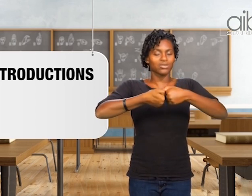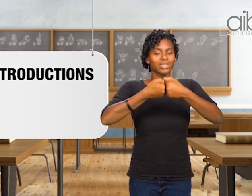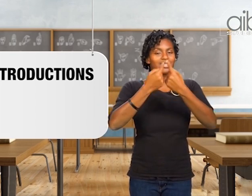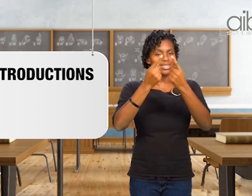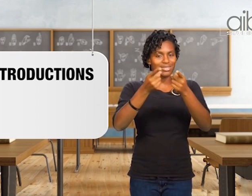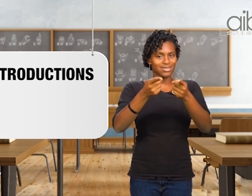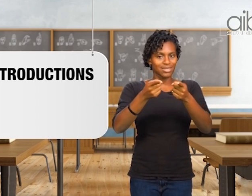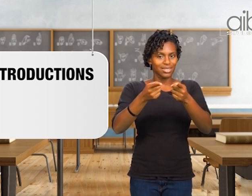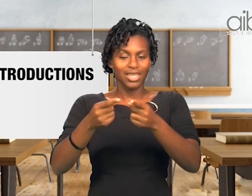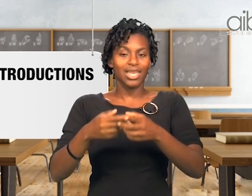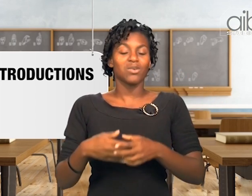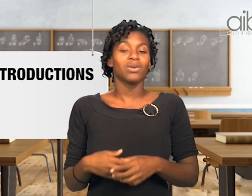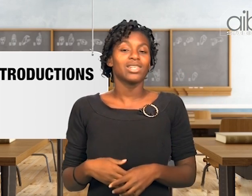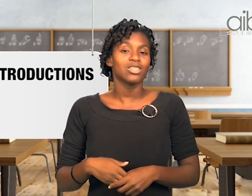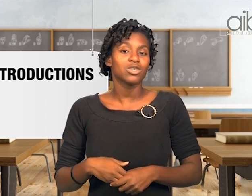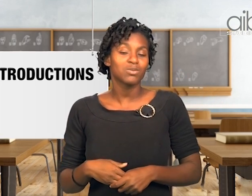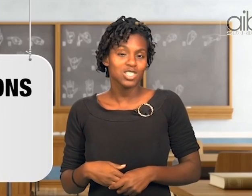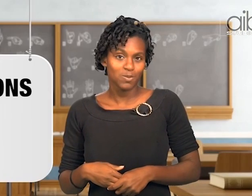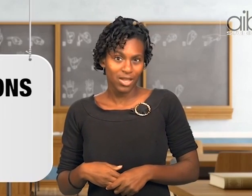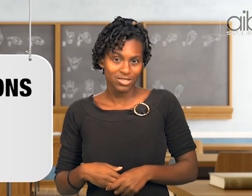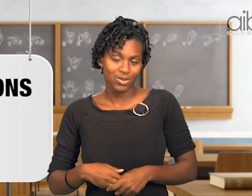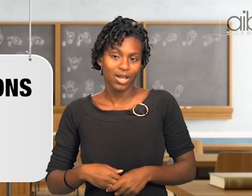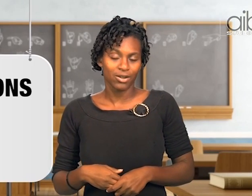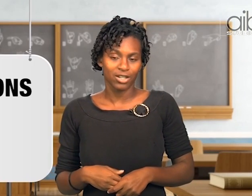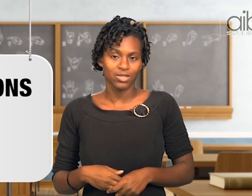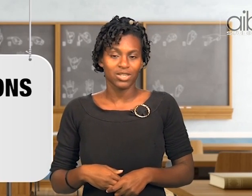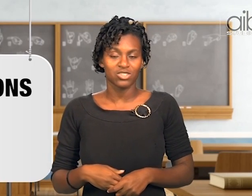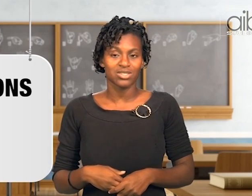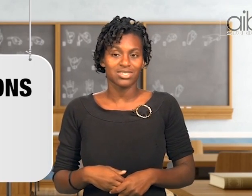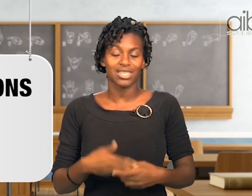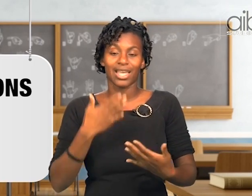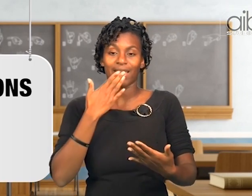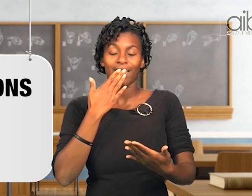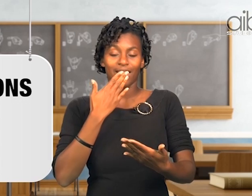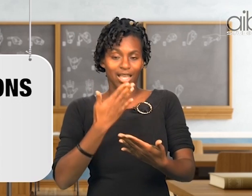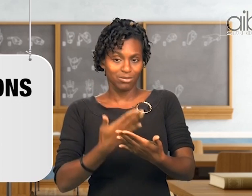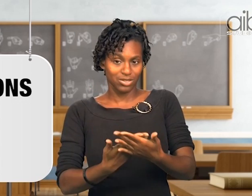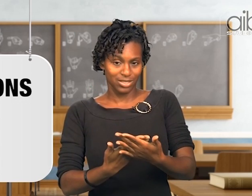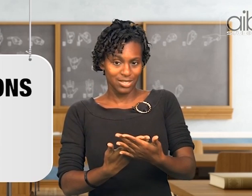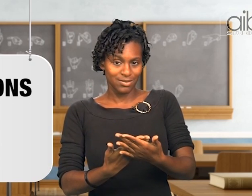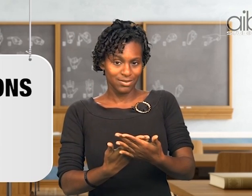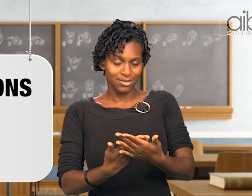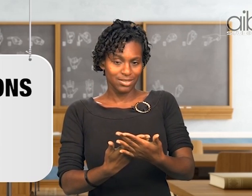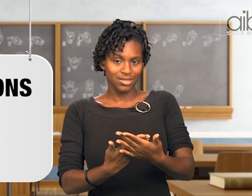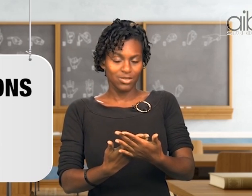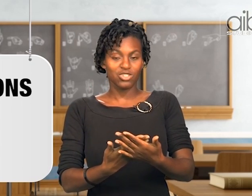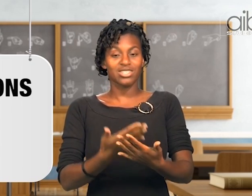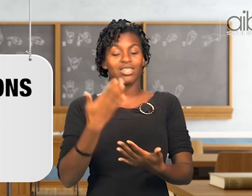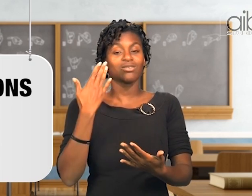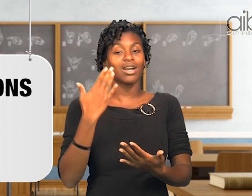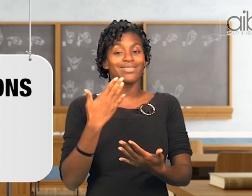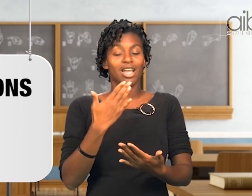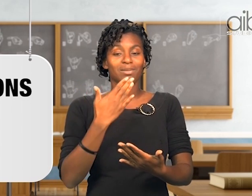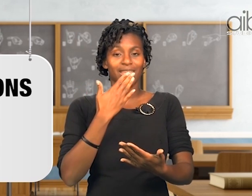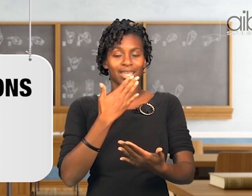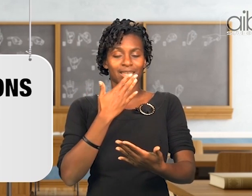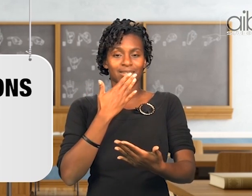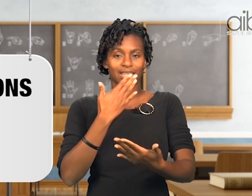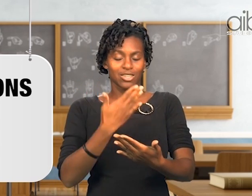like this. And the way that you can respond to how are you is you can say that I'm good. So you take your non-dominant hand and you